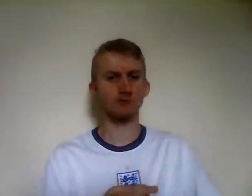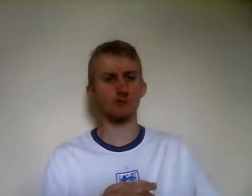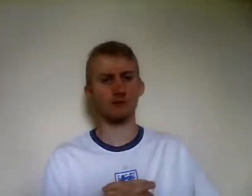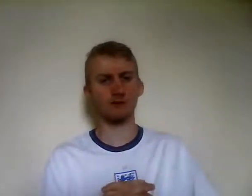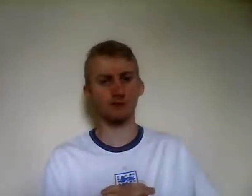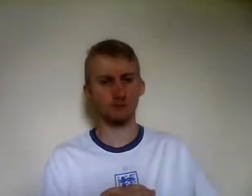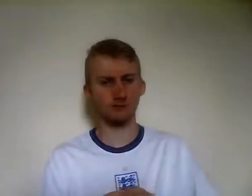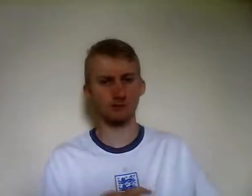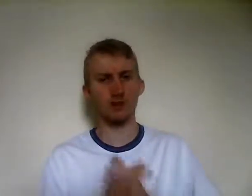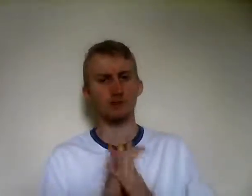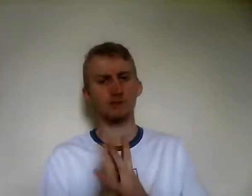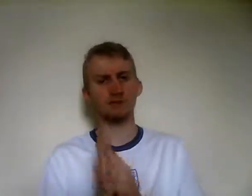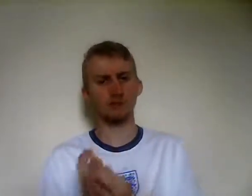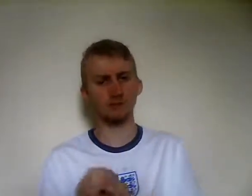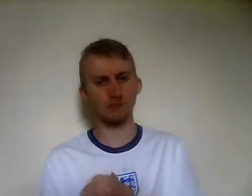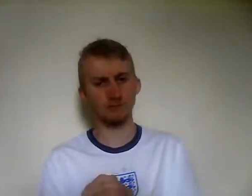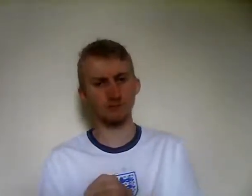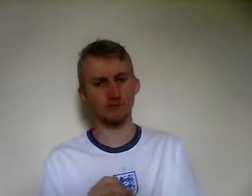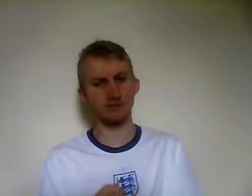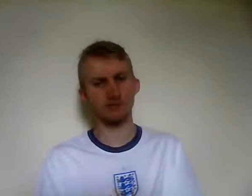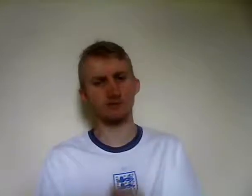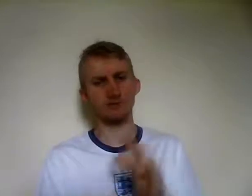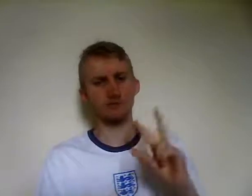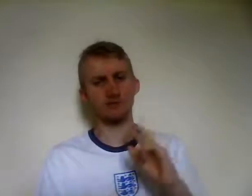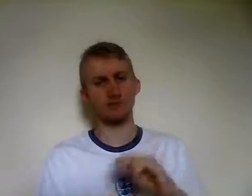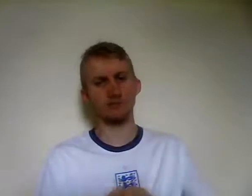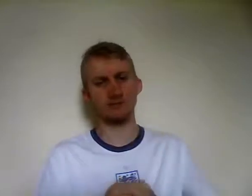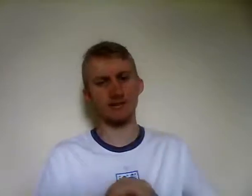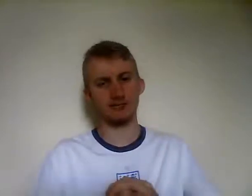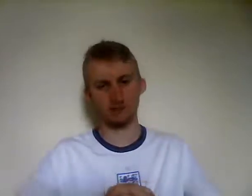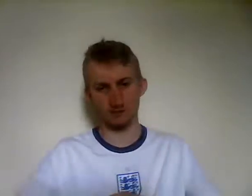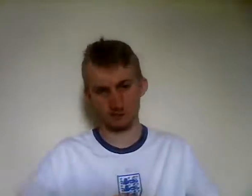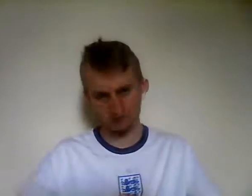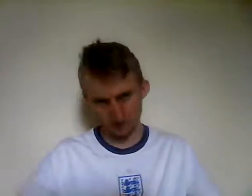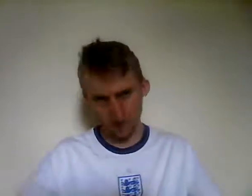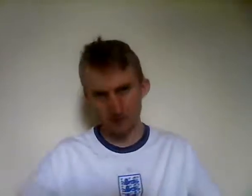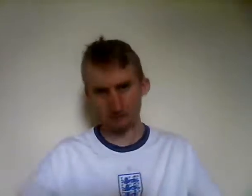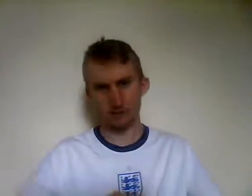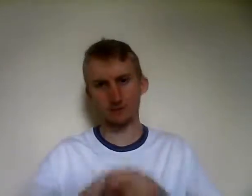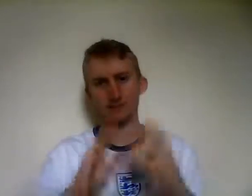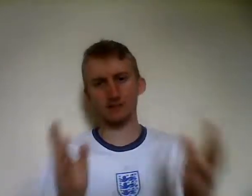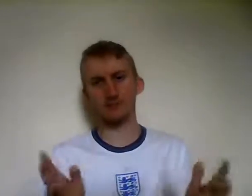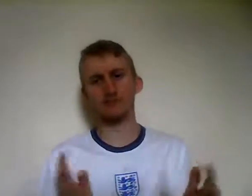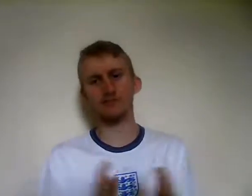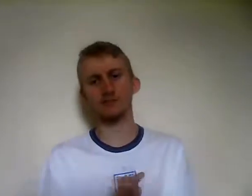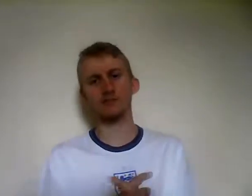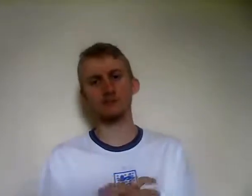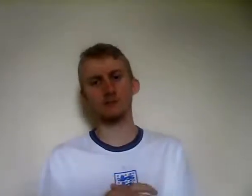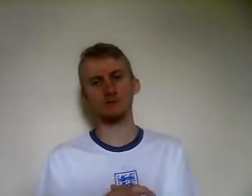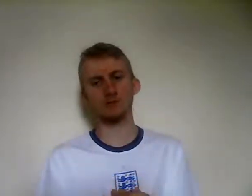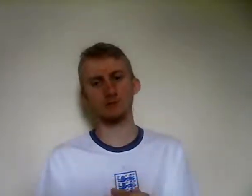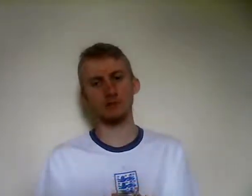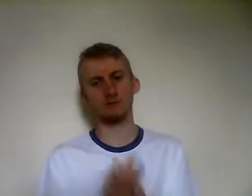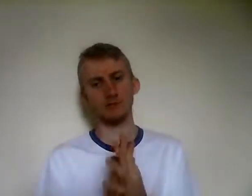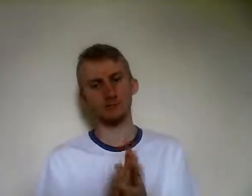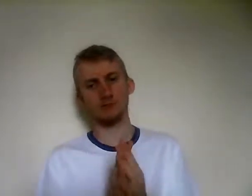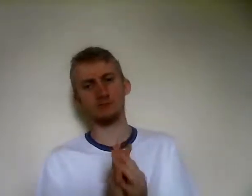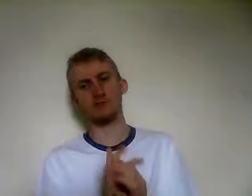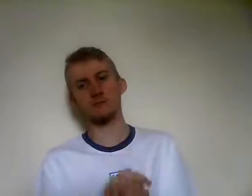Crawley News because the club's management disliked two of his paper's headlines. The club were condemned for this in a motion signed by 23